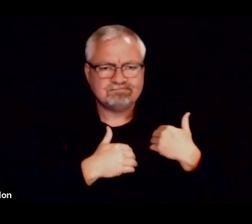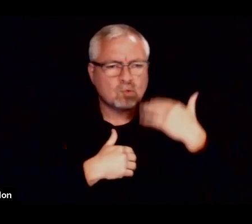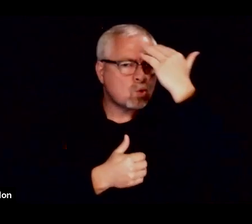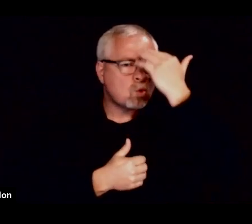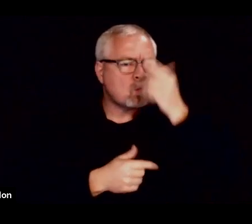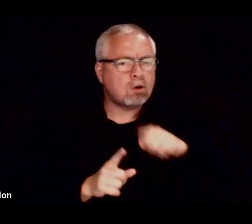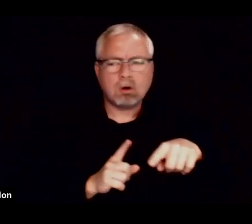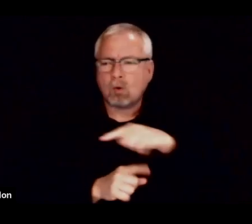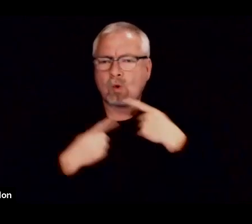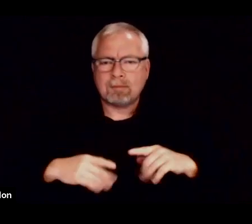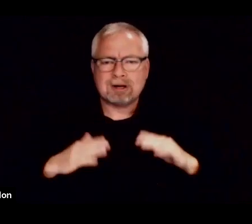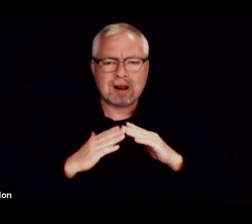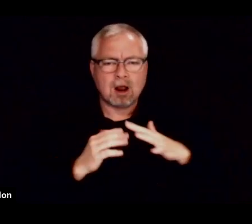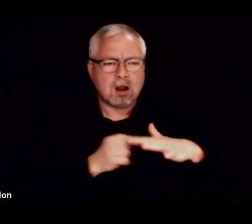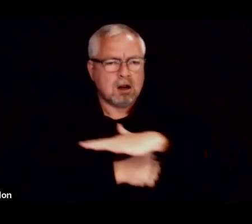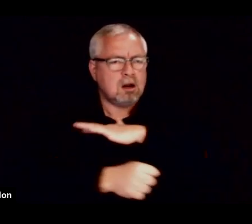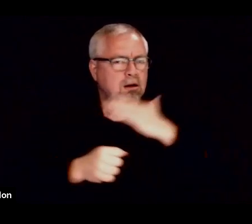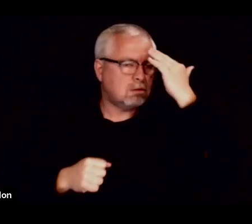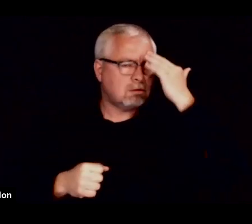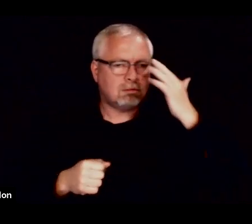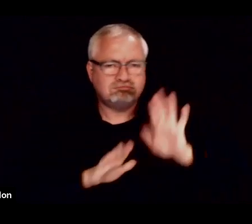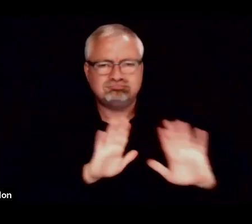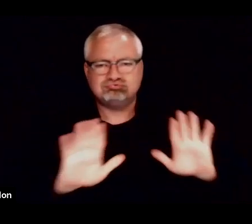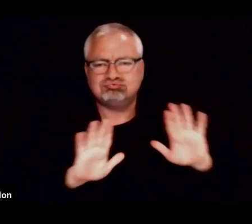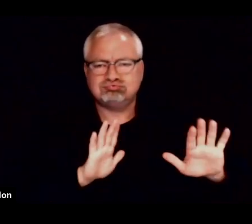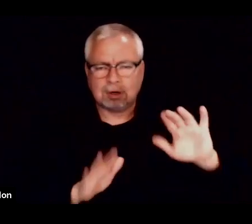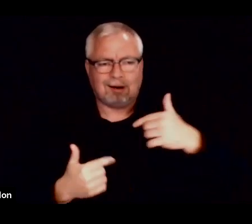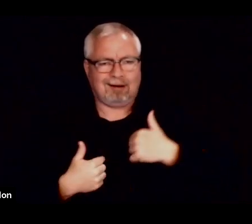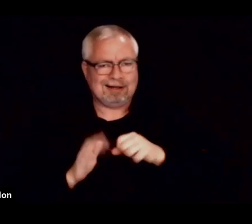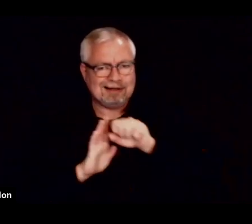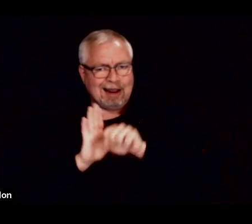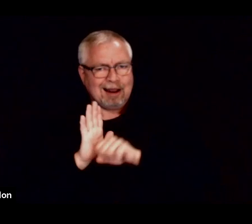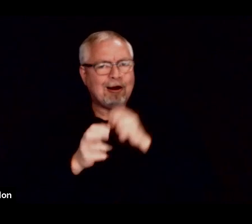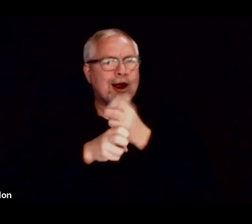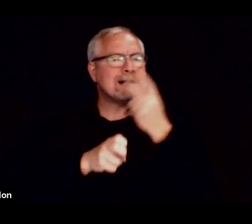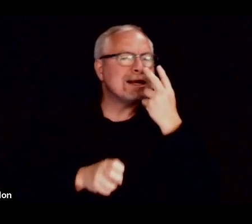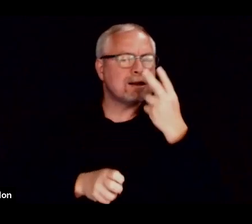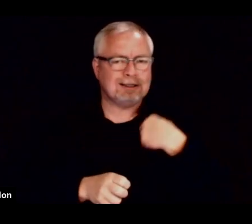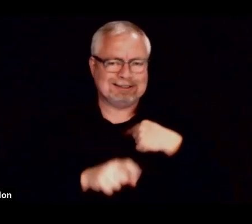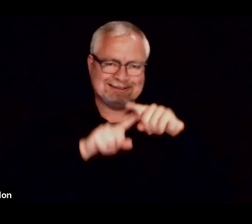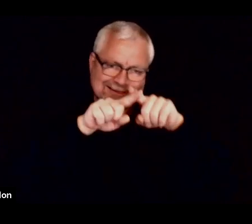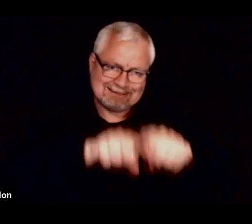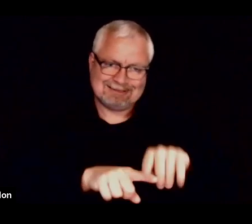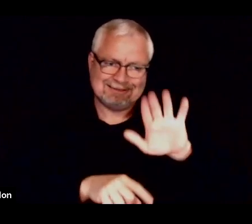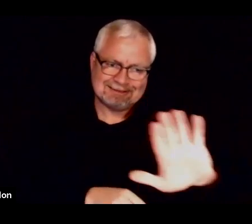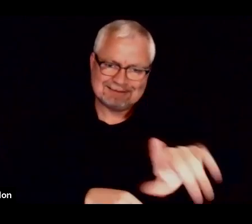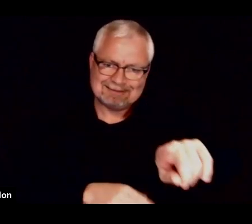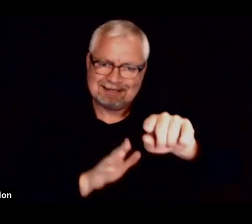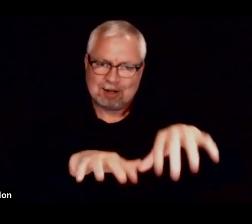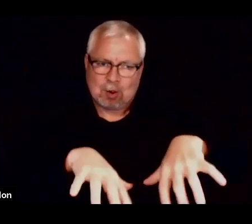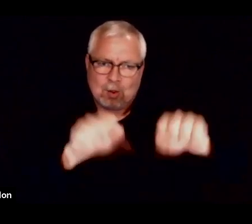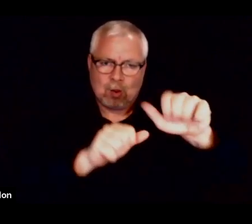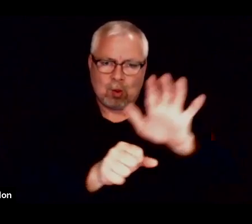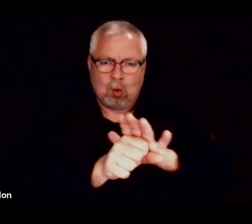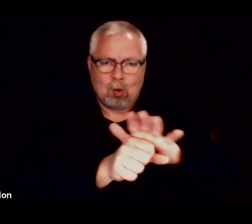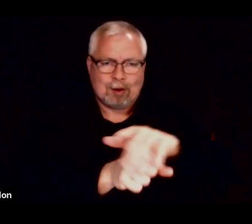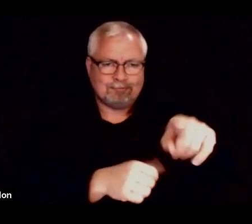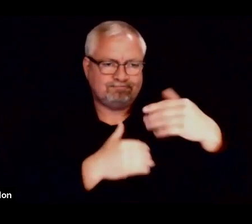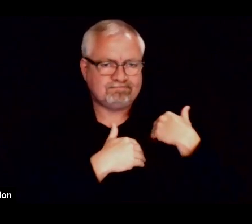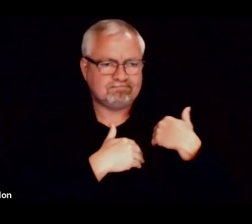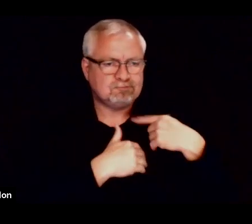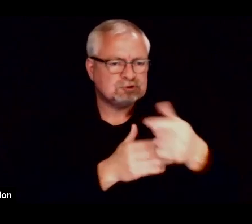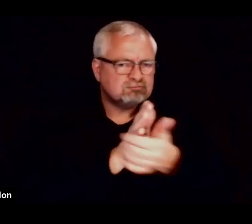support long-term care in these situations. And we want to be sure to fully leverage the skills and the knowledge of our local